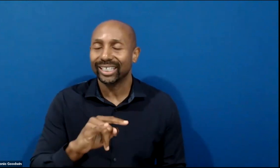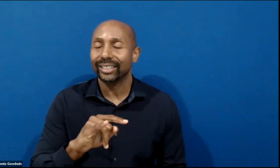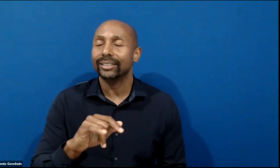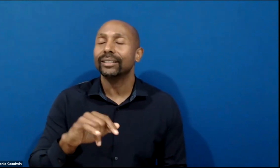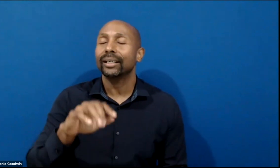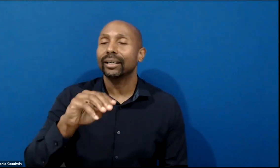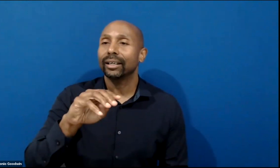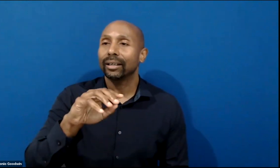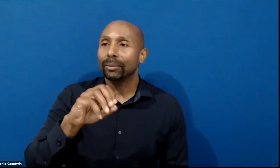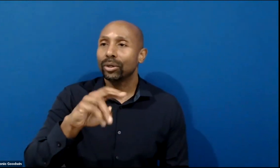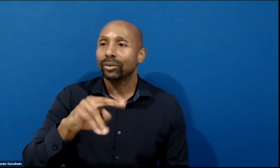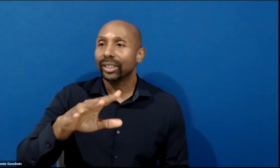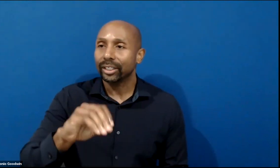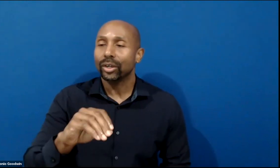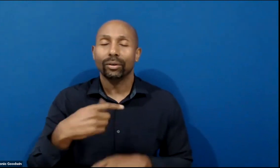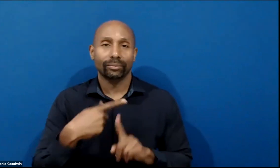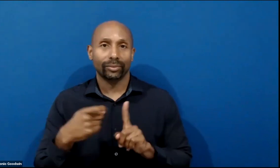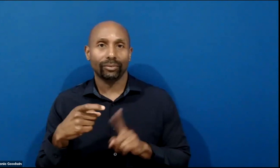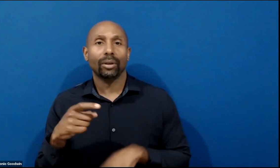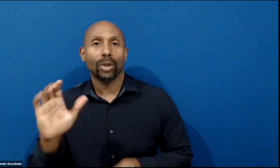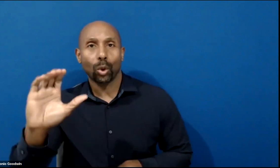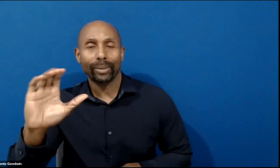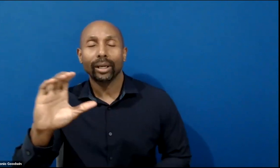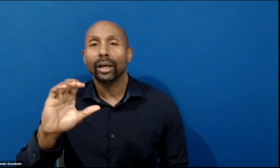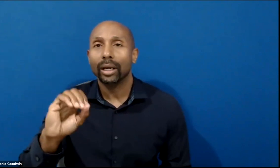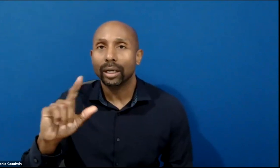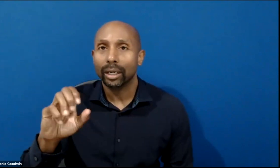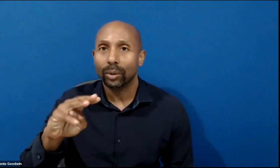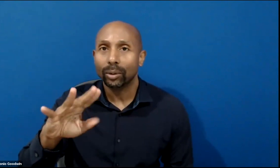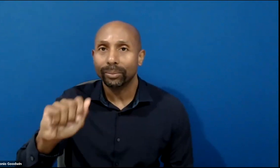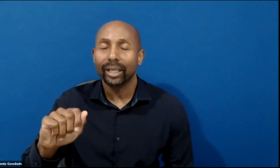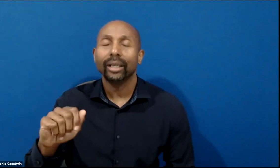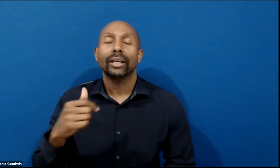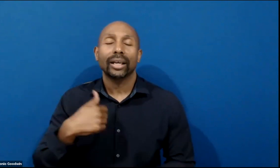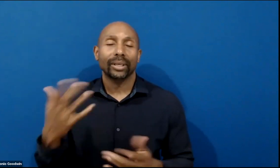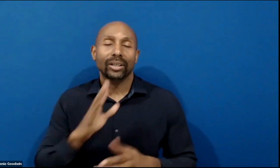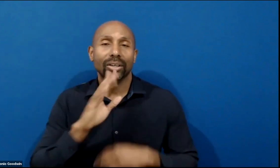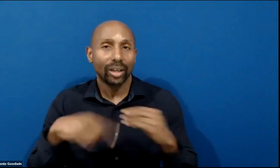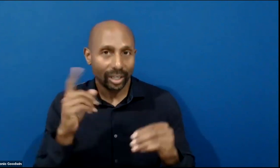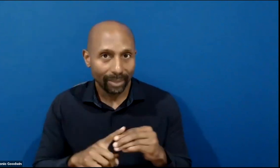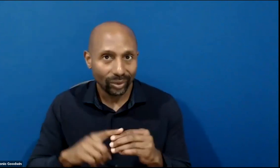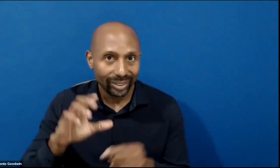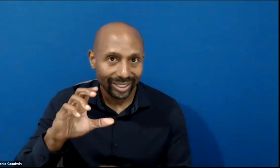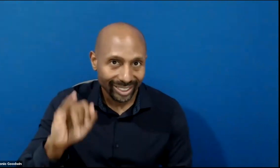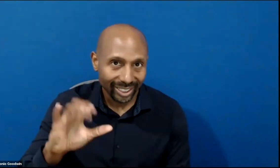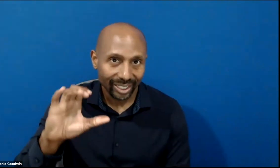here to talk about Ciclovía, that event that happens in Bogotá since 50 years ago.